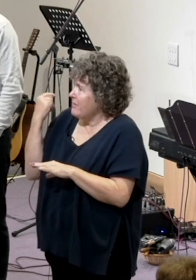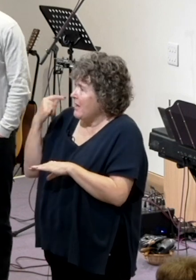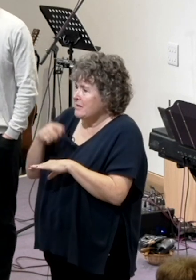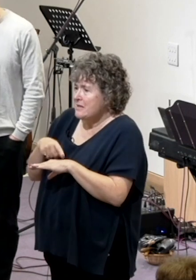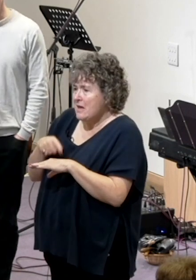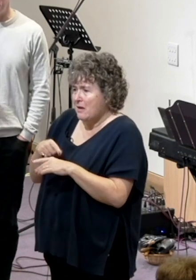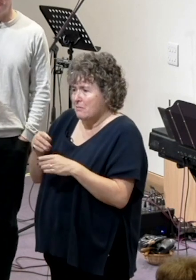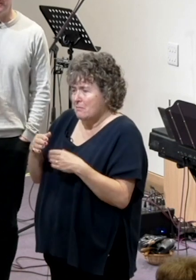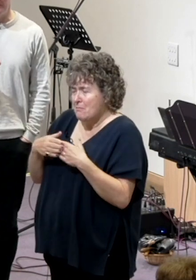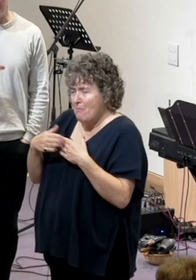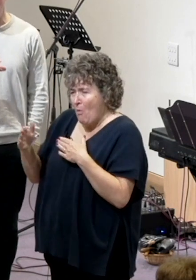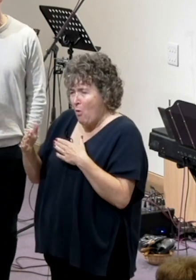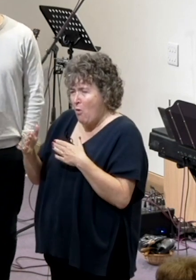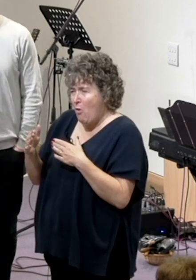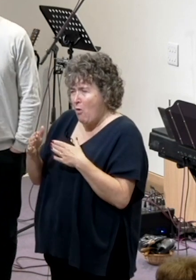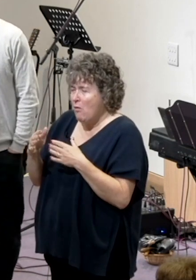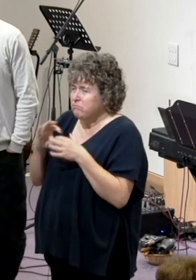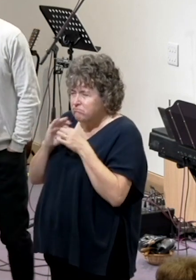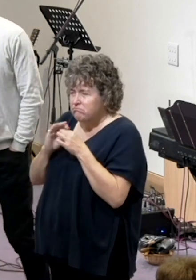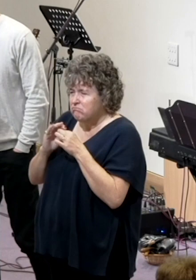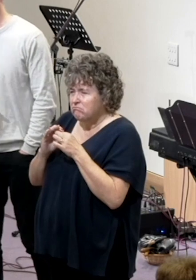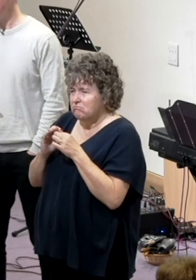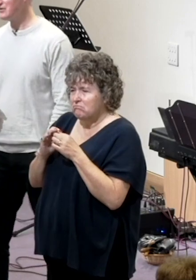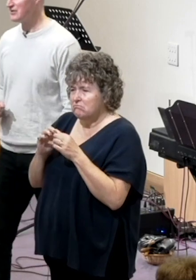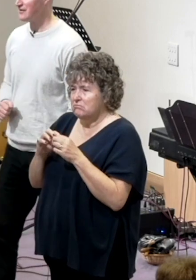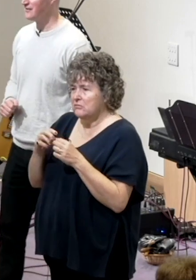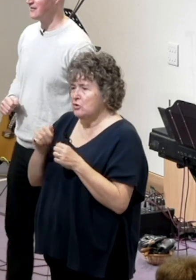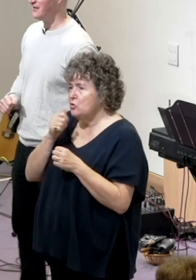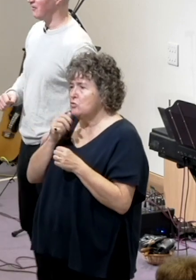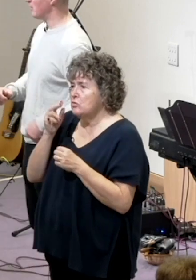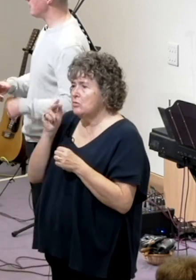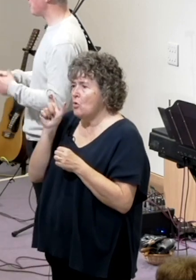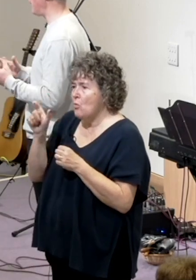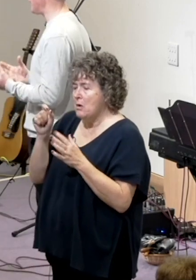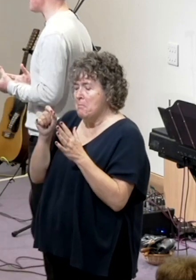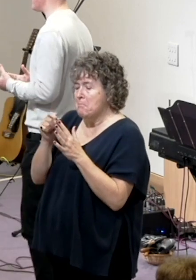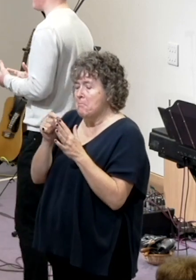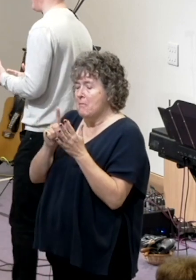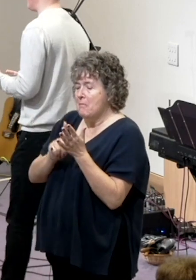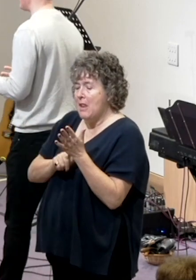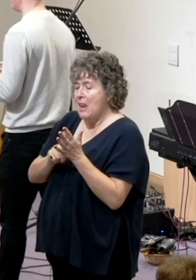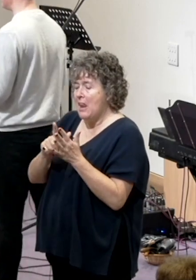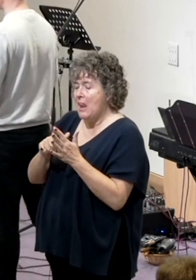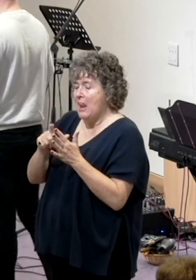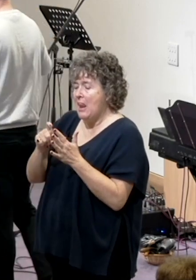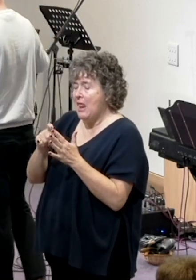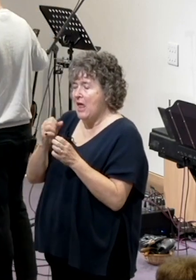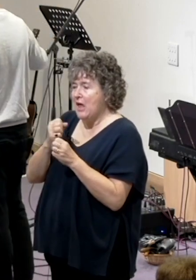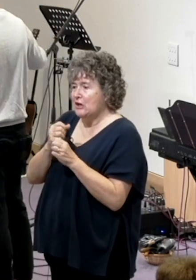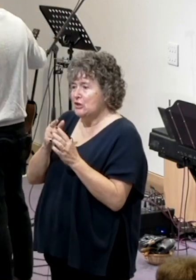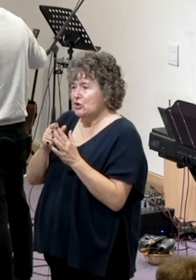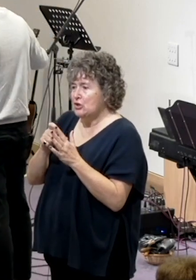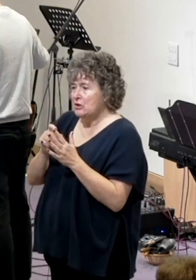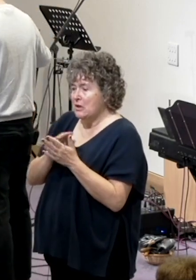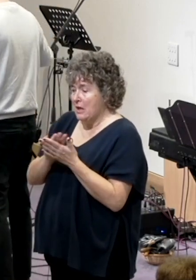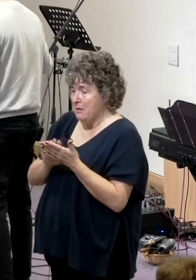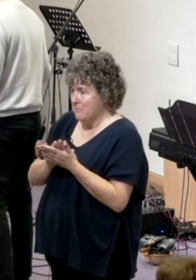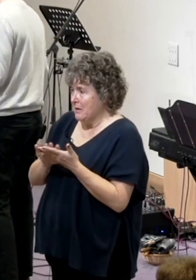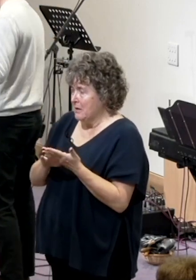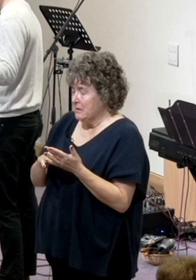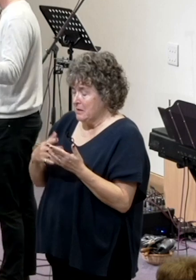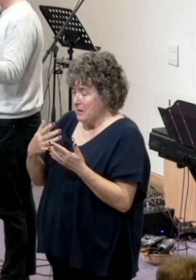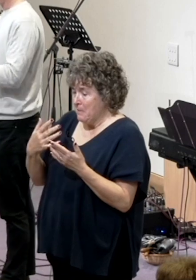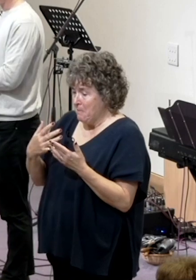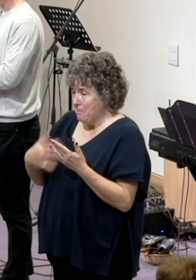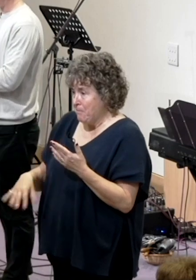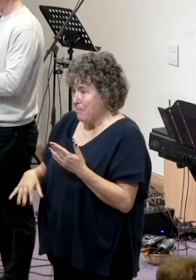Being pledged, it was a bit more than just being engaged. When you were pledged to be married, it means that there'd been a